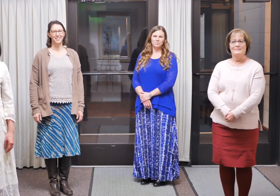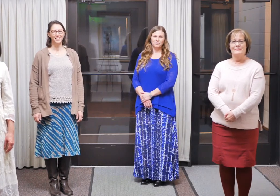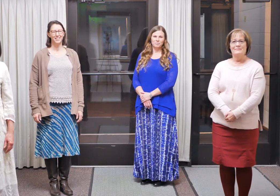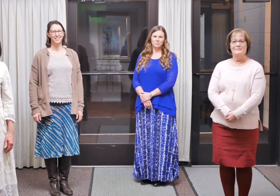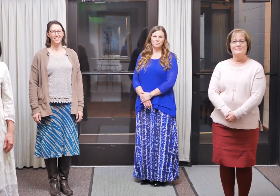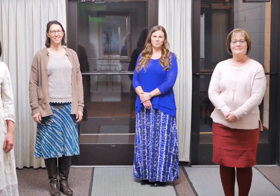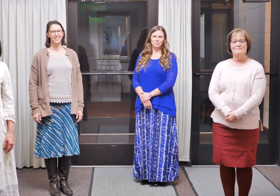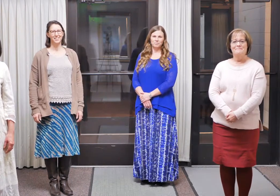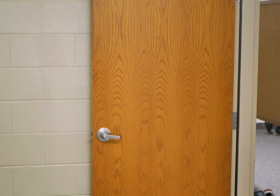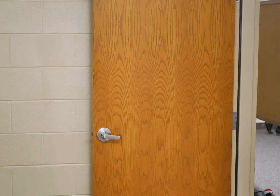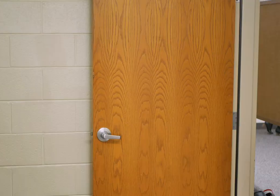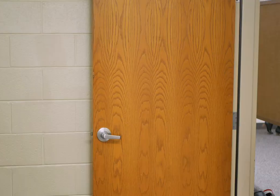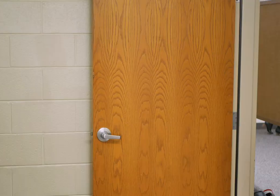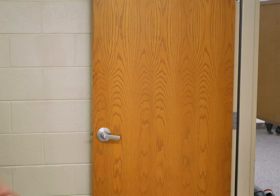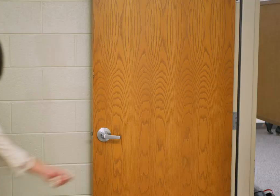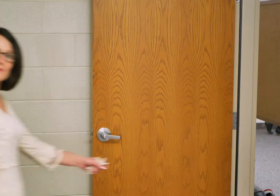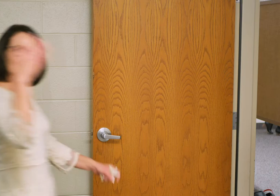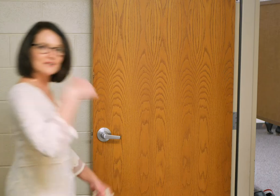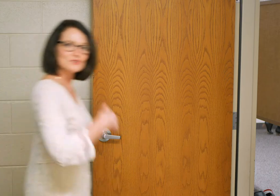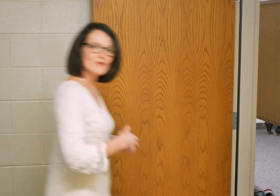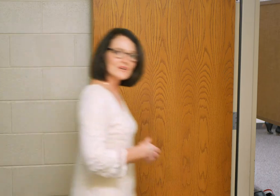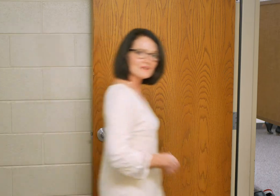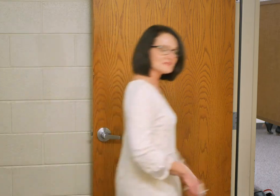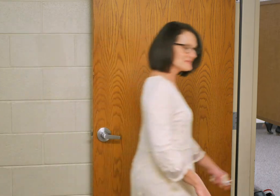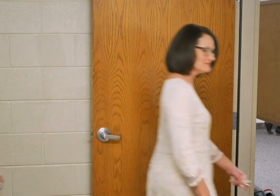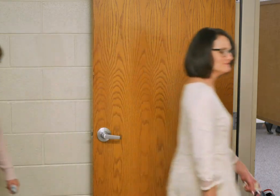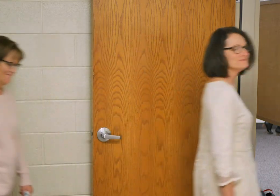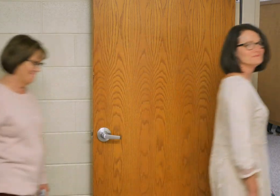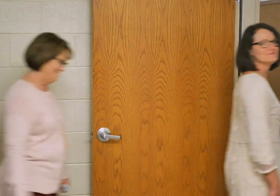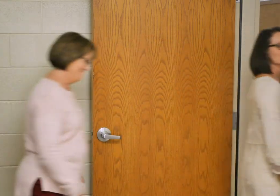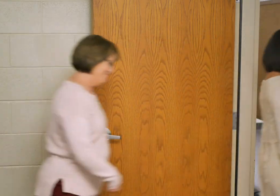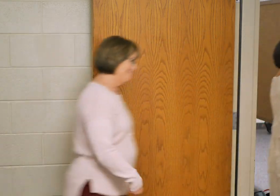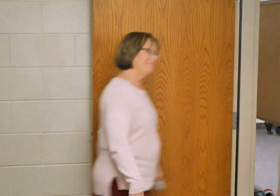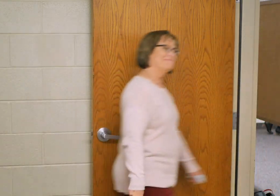with you. Come on in and join us.